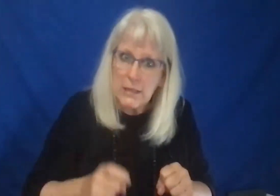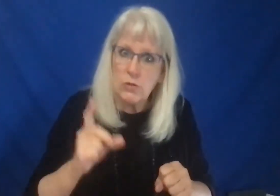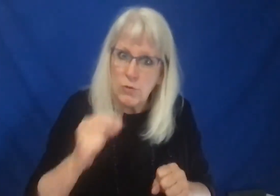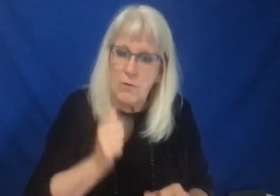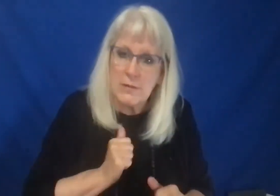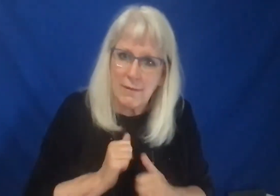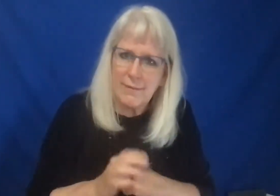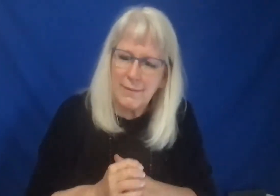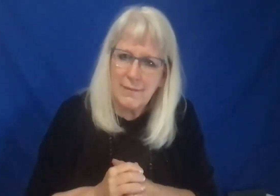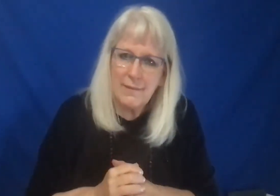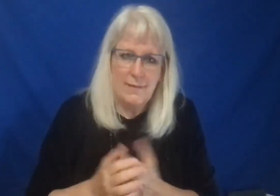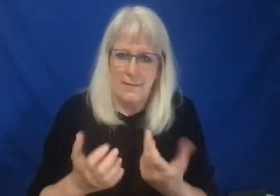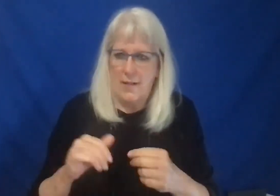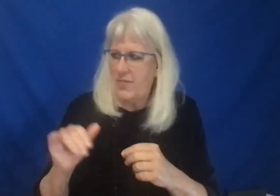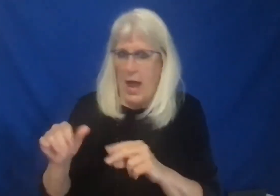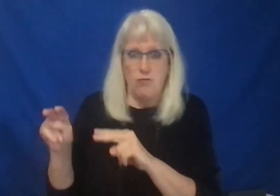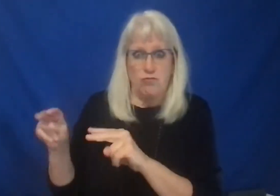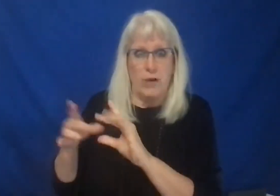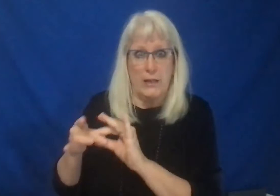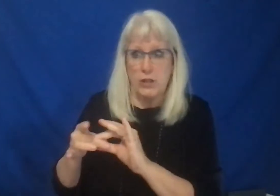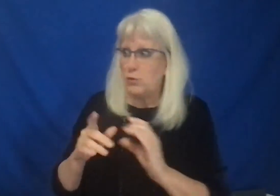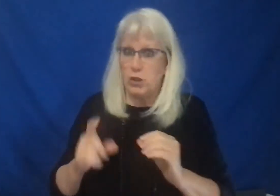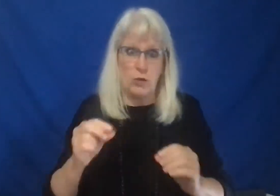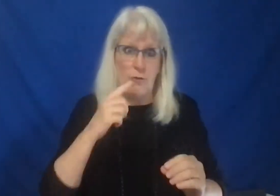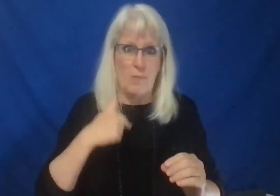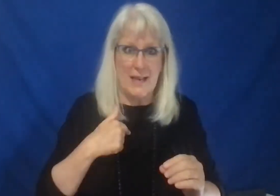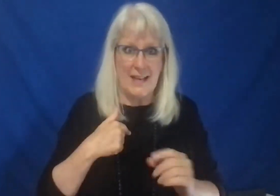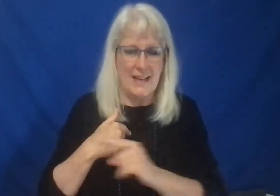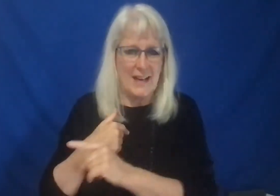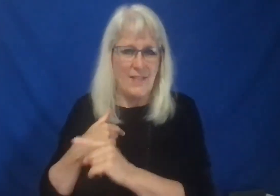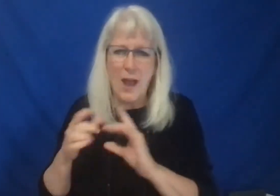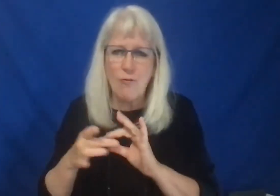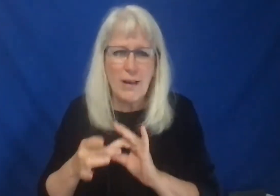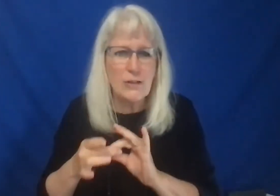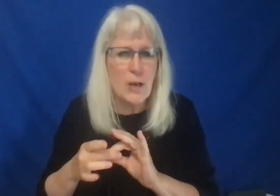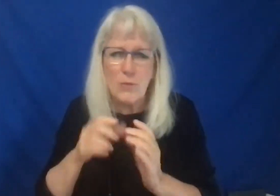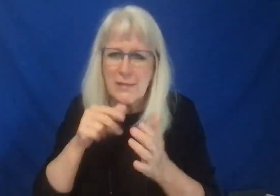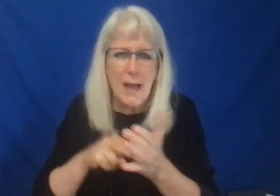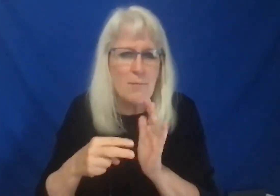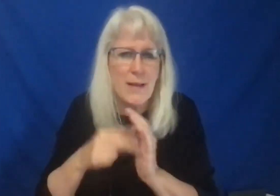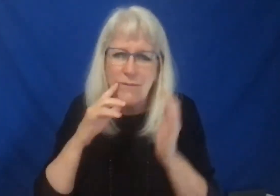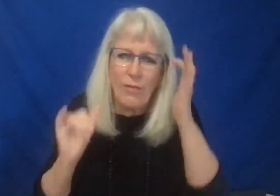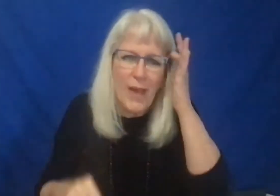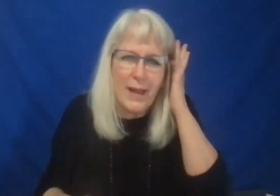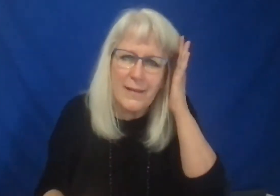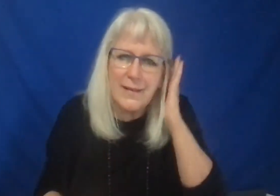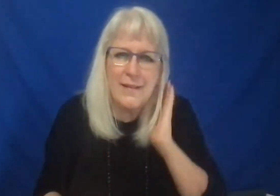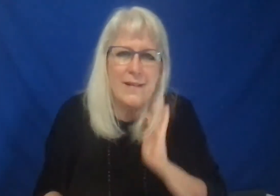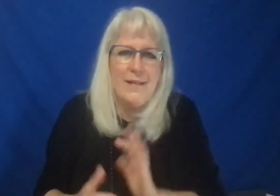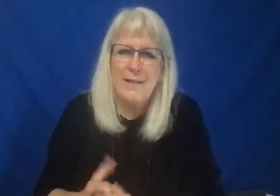that relationship to do for me the things that that relationship has never it's never intended to do for me.